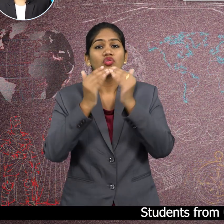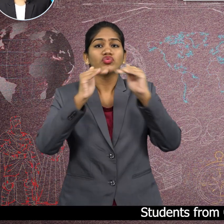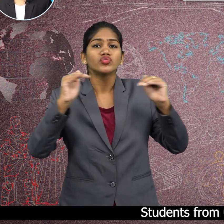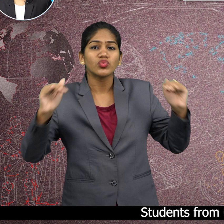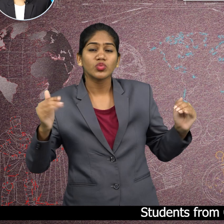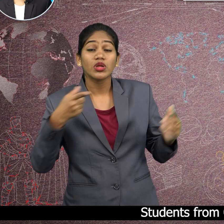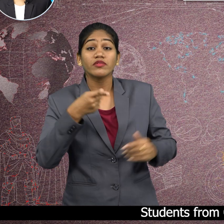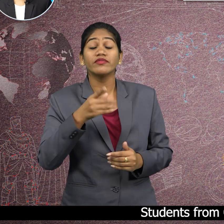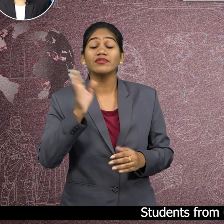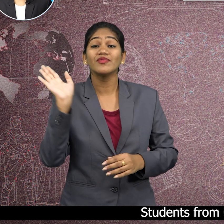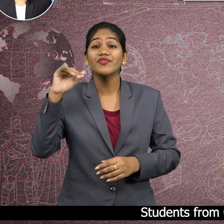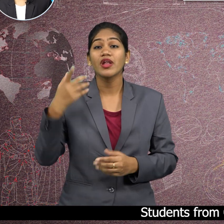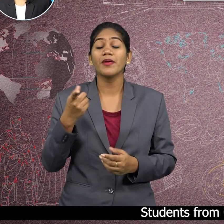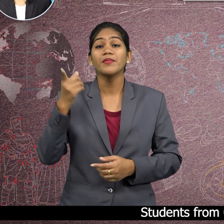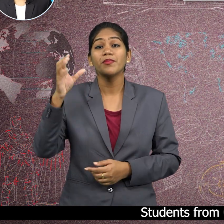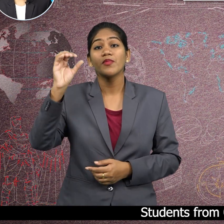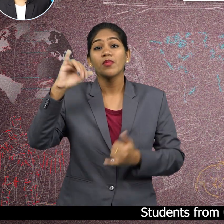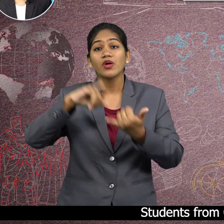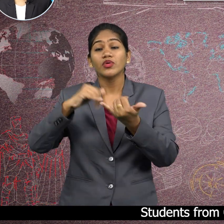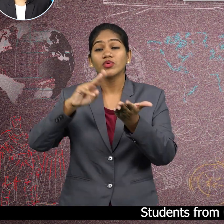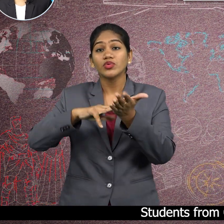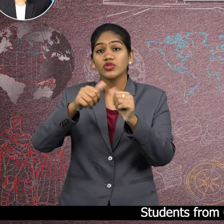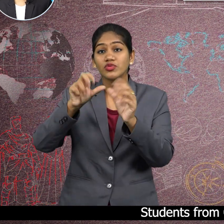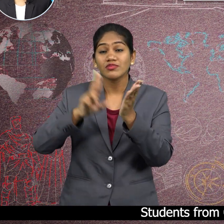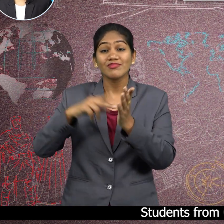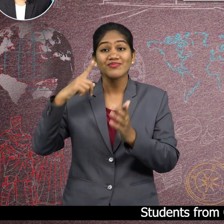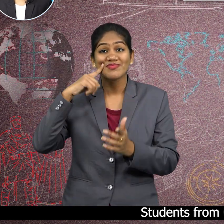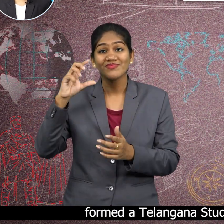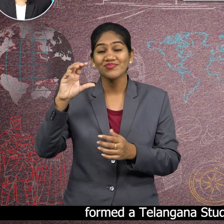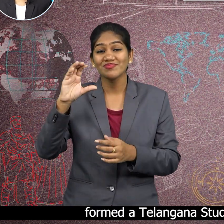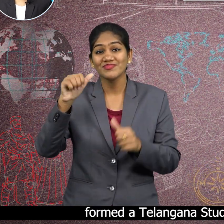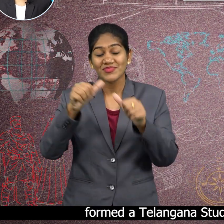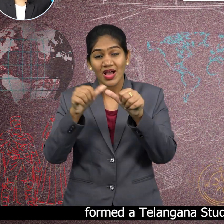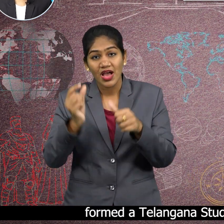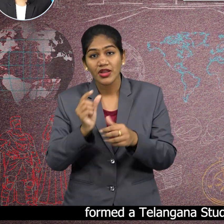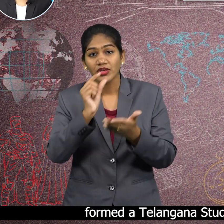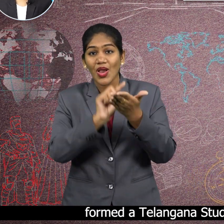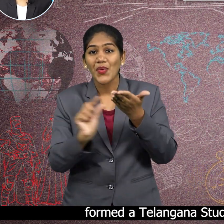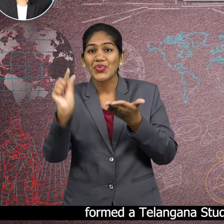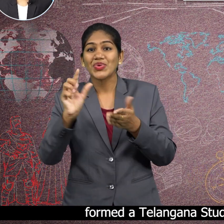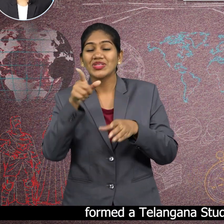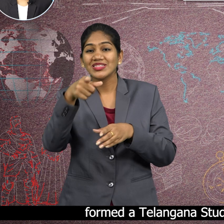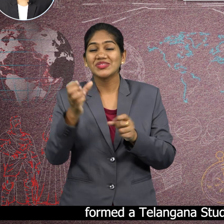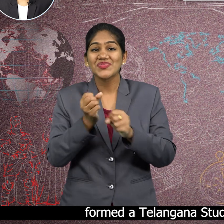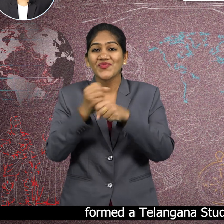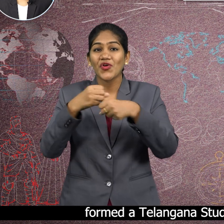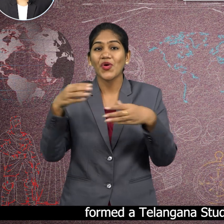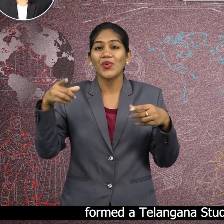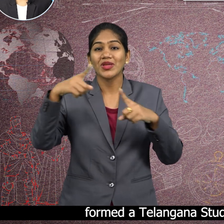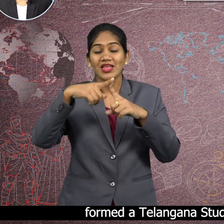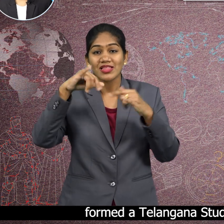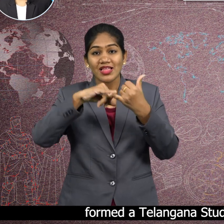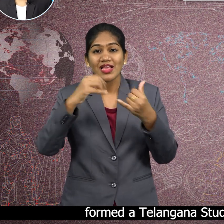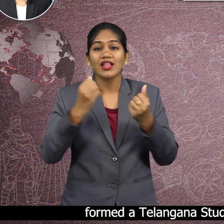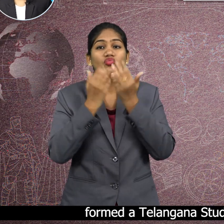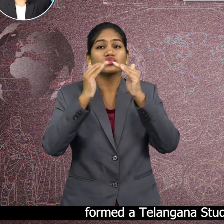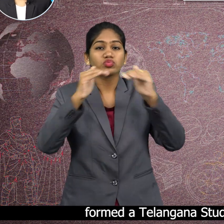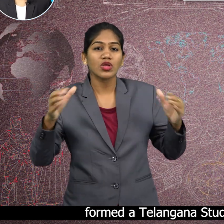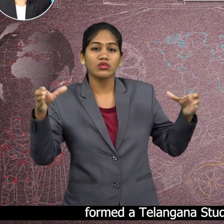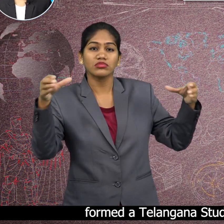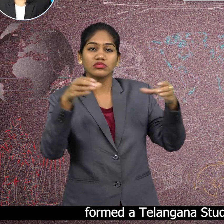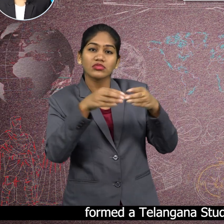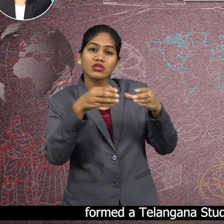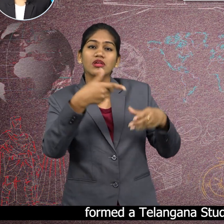Students from Osmania University formed the Telangana Students Joint Action